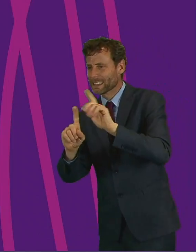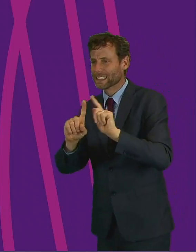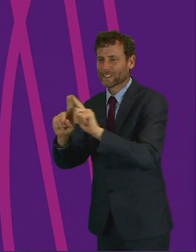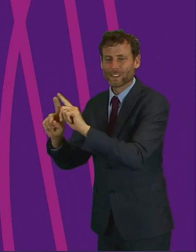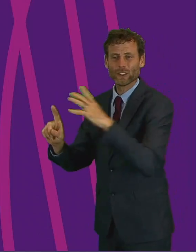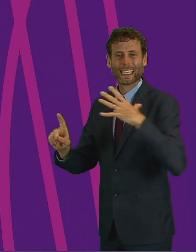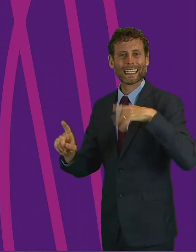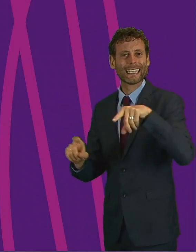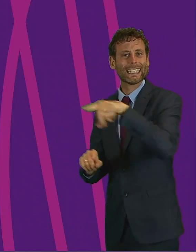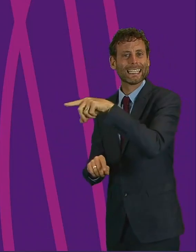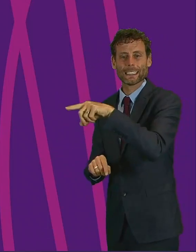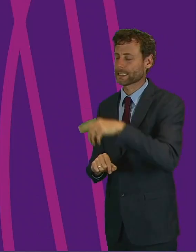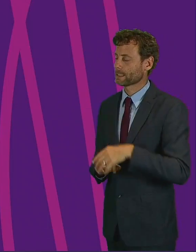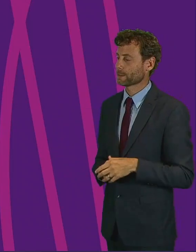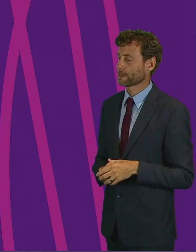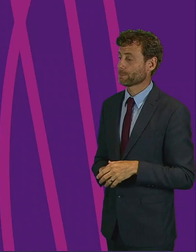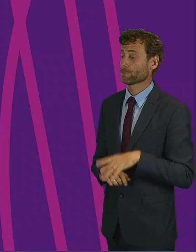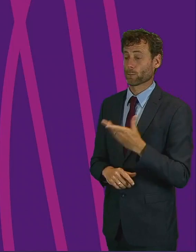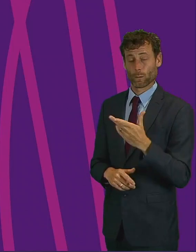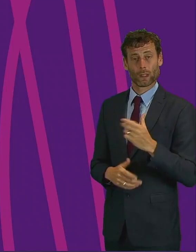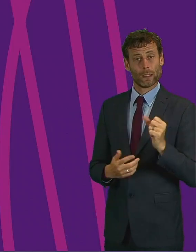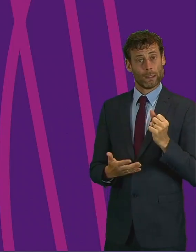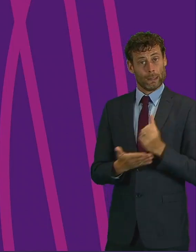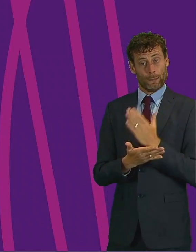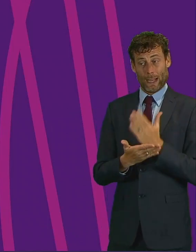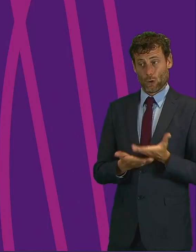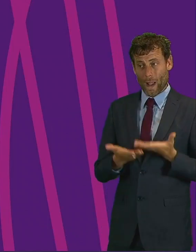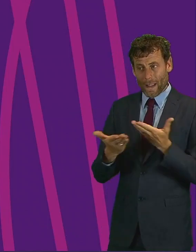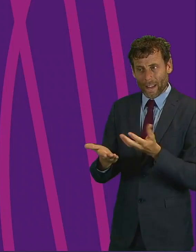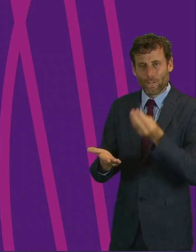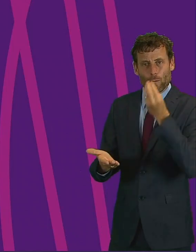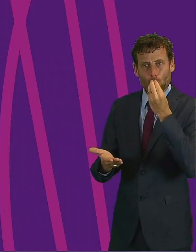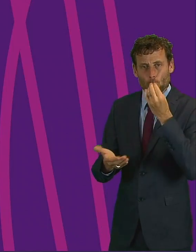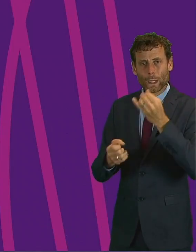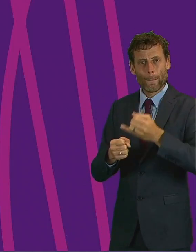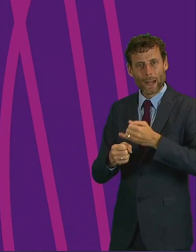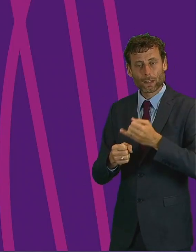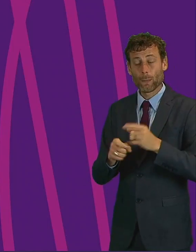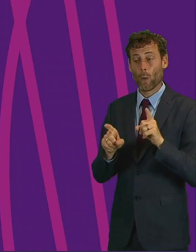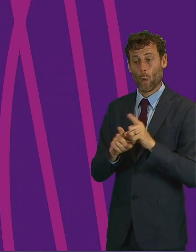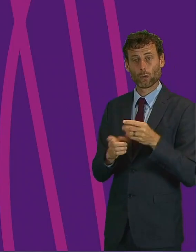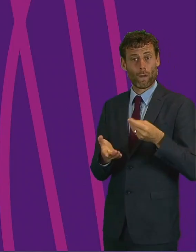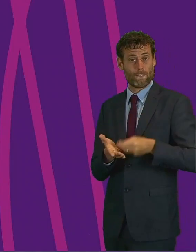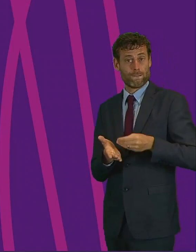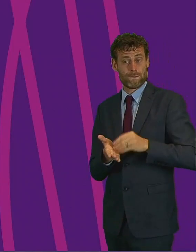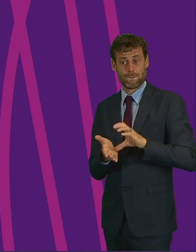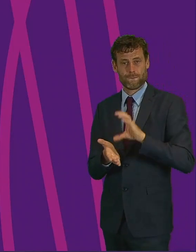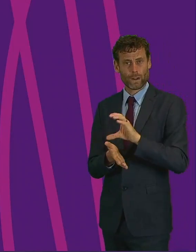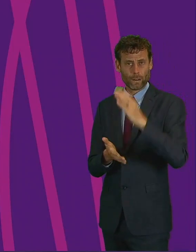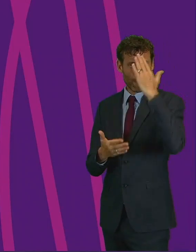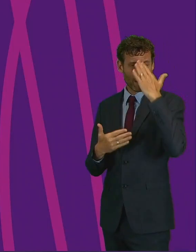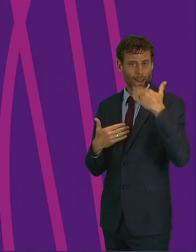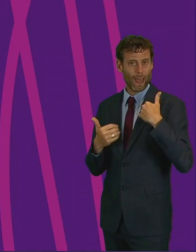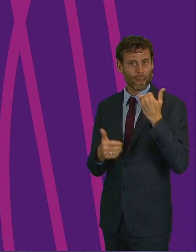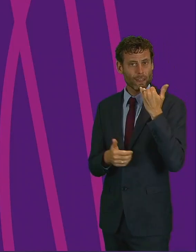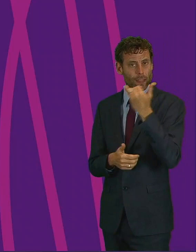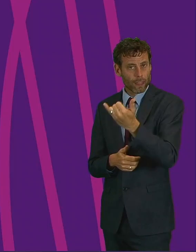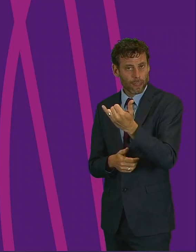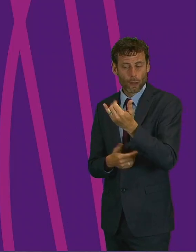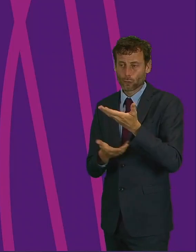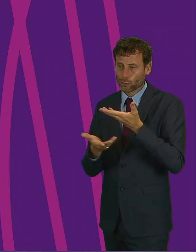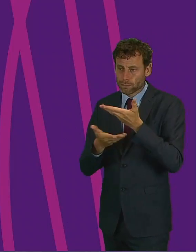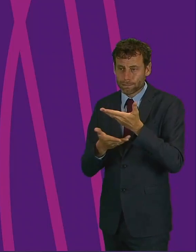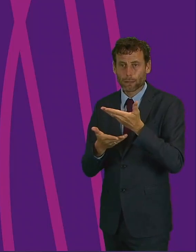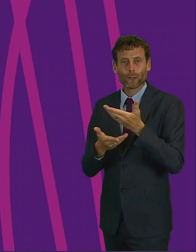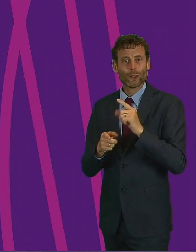in terms of essentials, food and medicine, but we've also given funding to mental health helplines and other services to try to